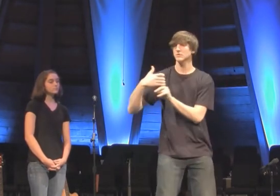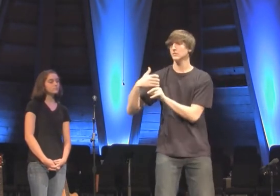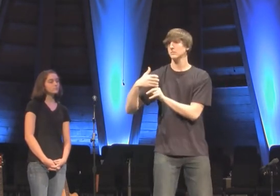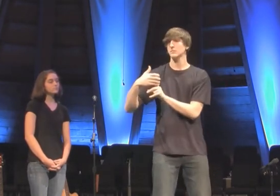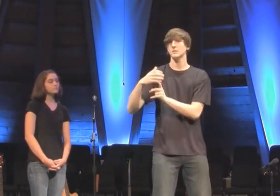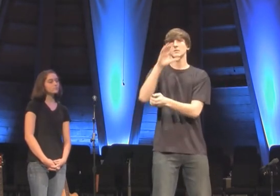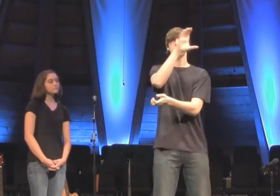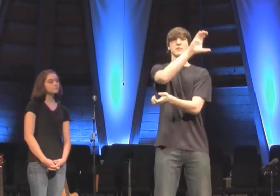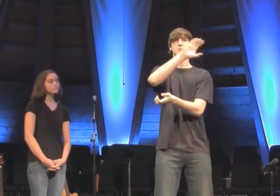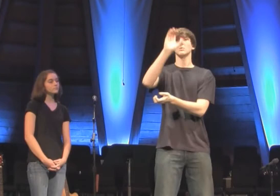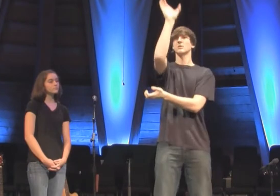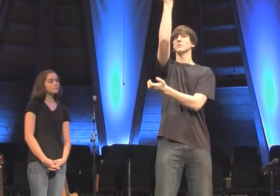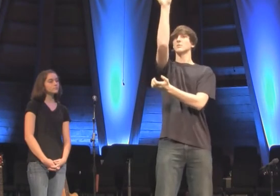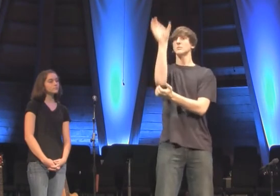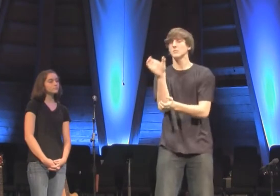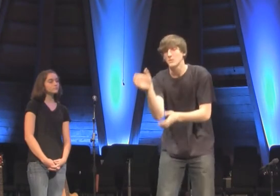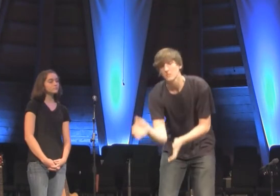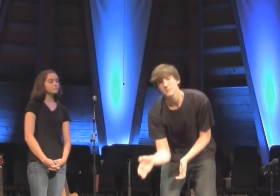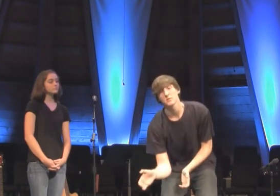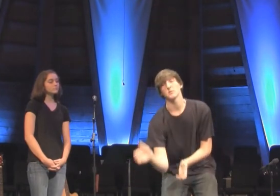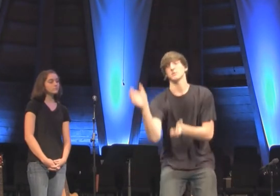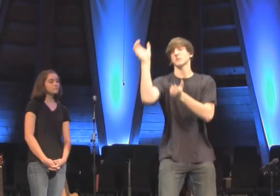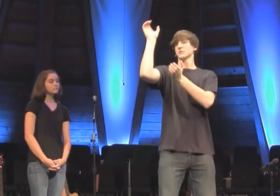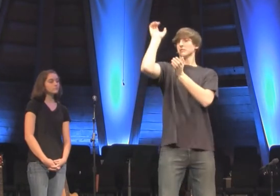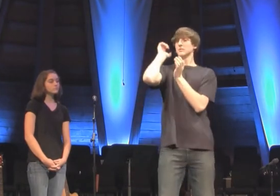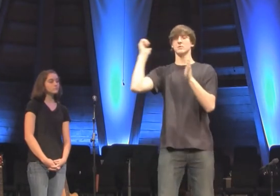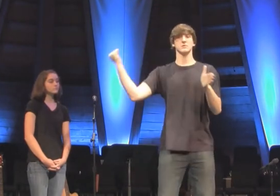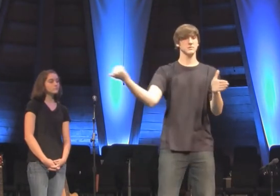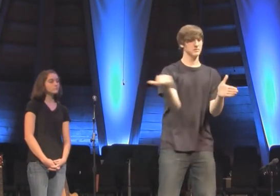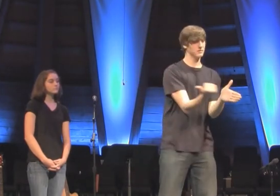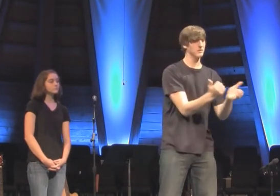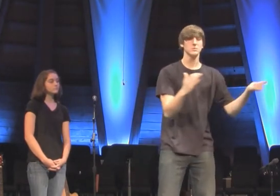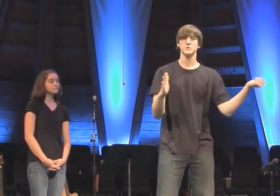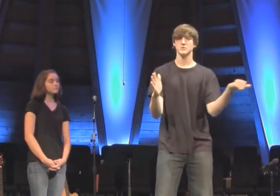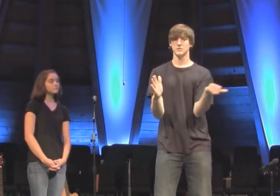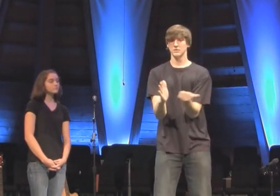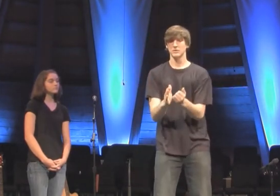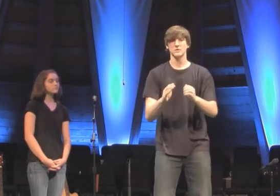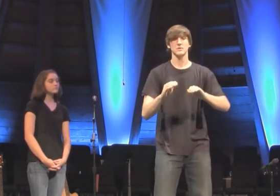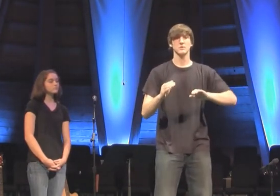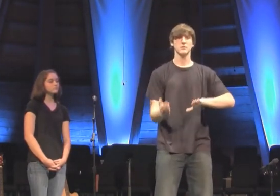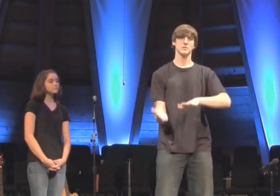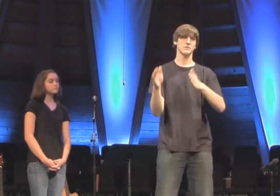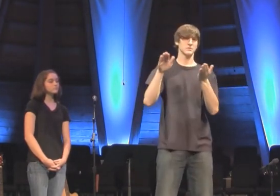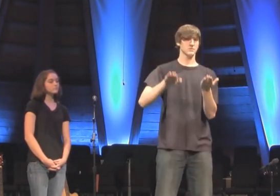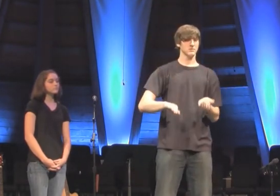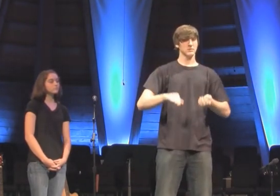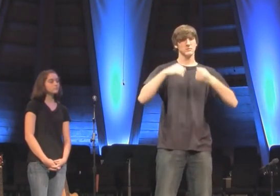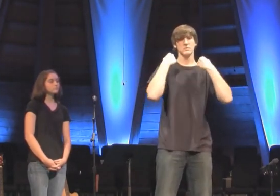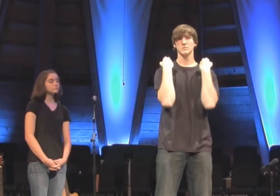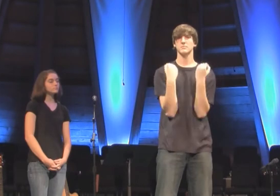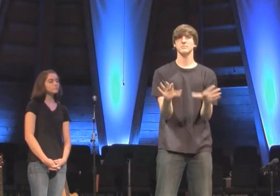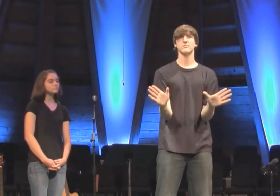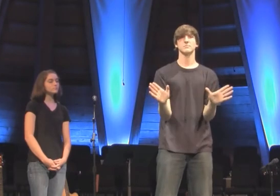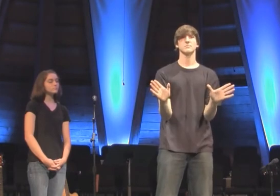him And then he walked on the road and died on the cross And that was the end of the beginning